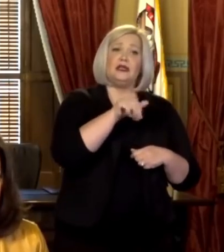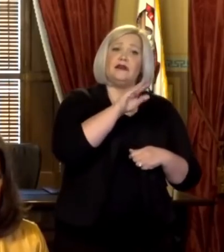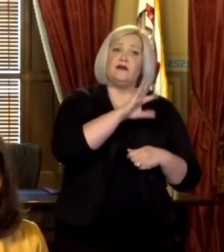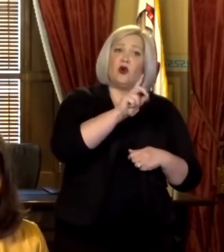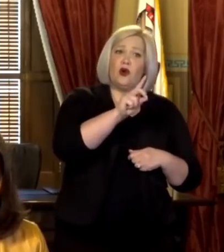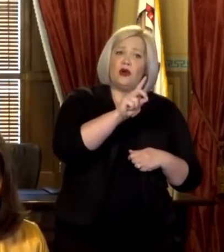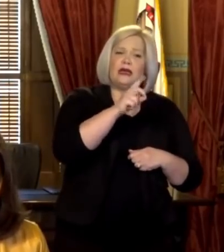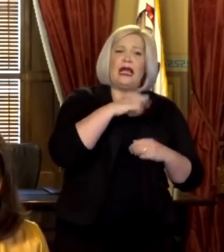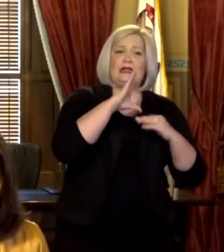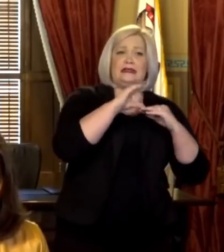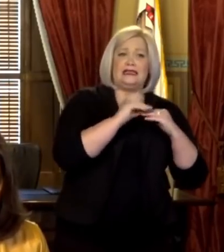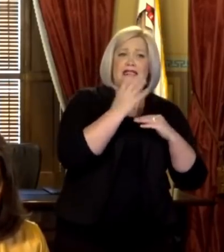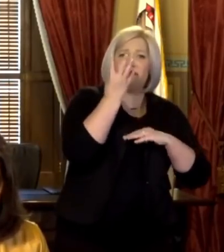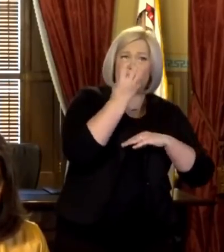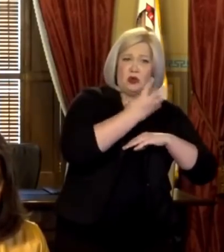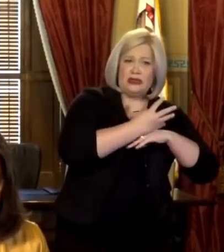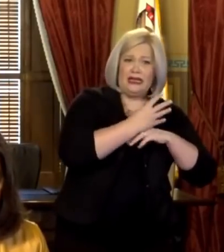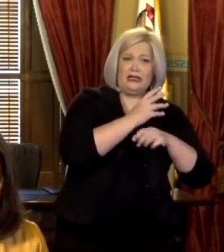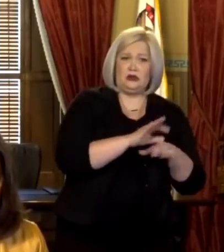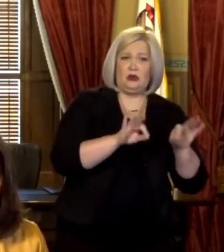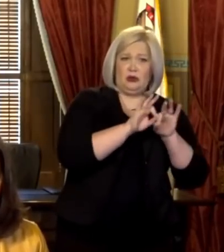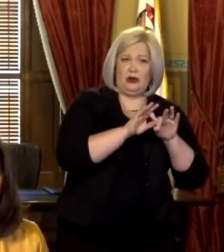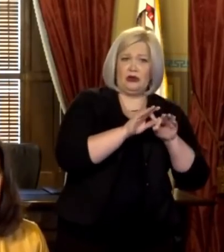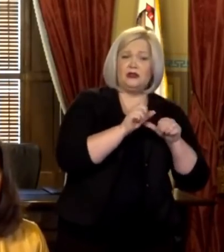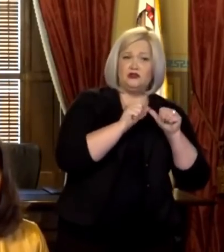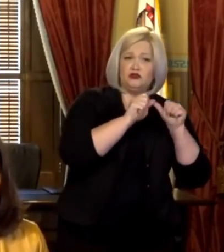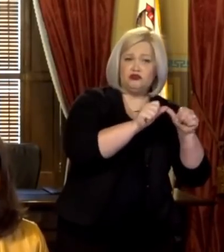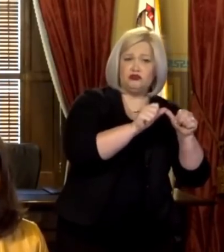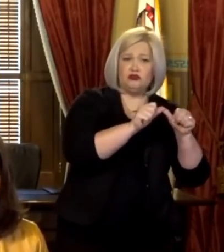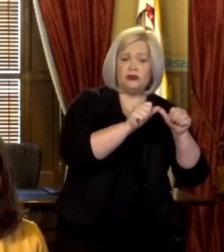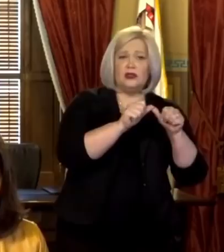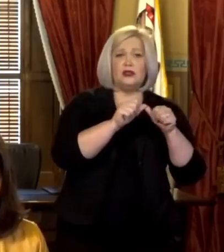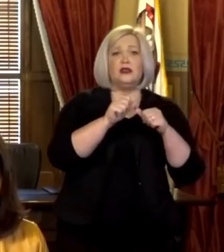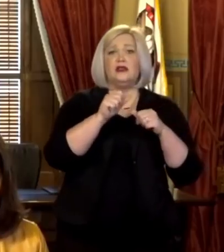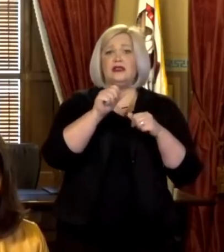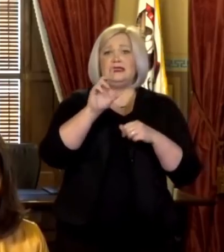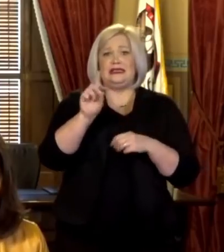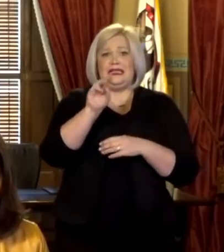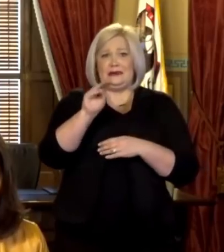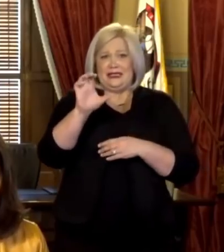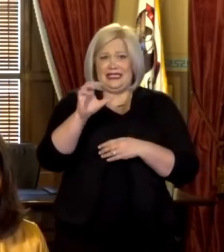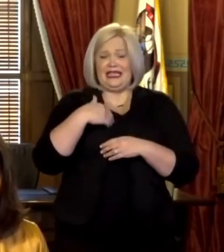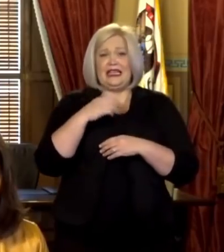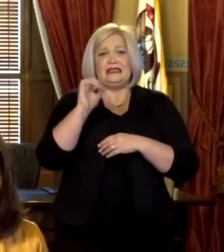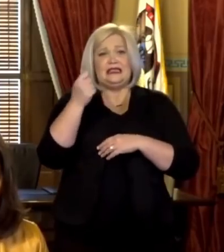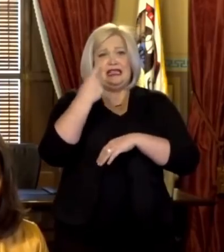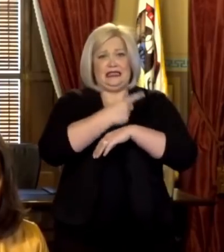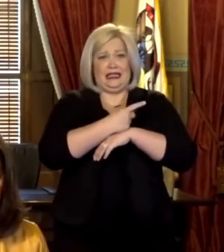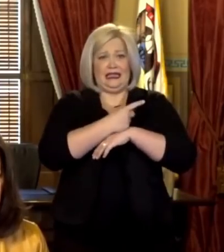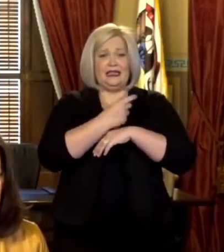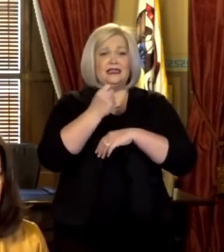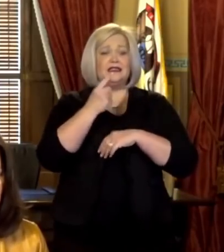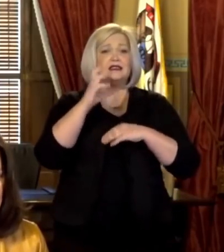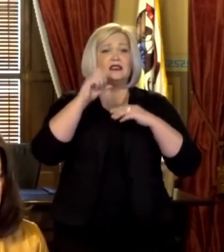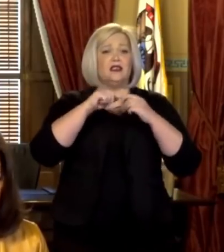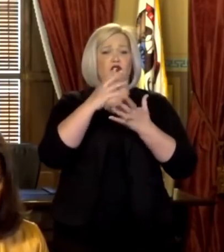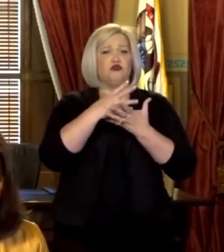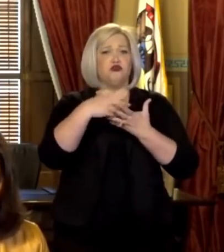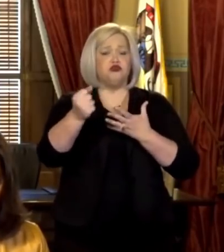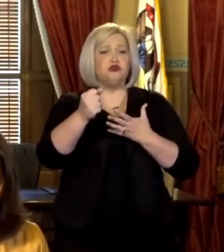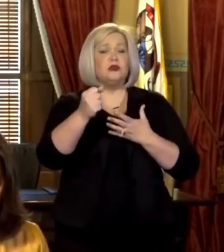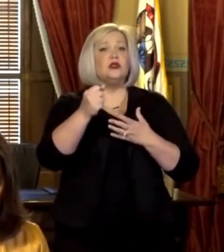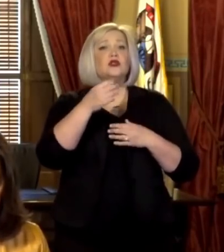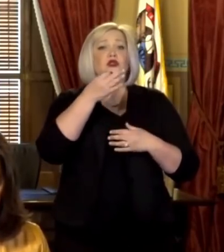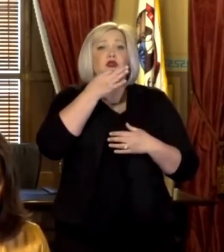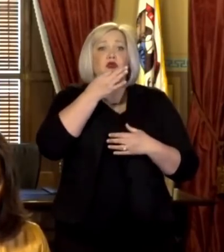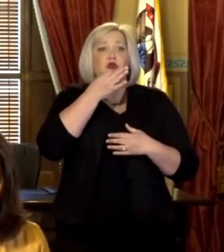Detroit Medical Center, less than 10 days. At all 3 health systems, there are less than 3 days until face